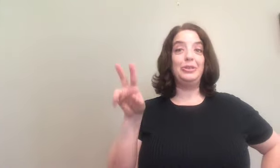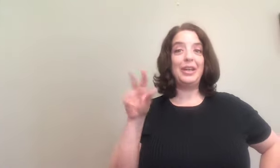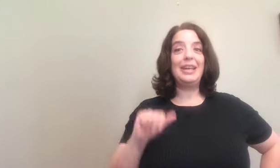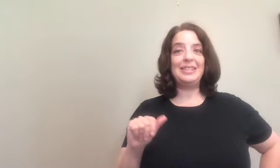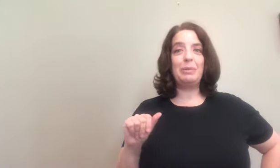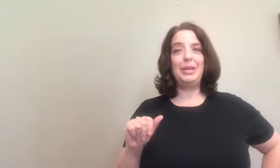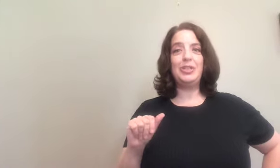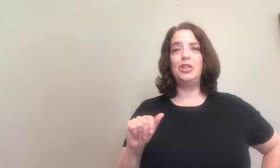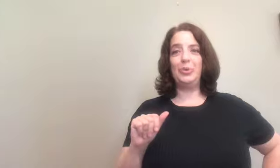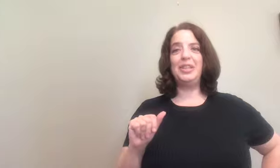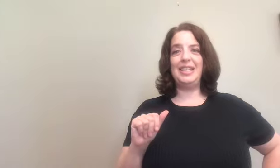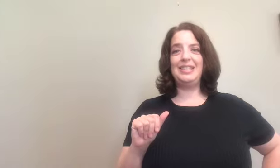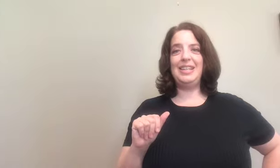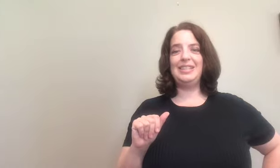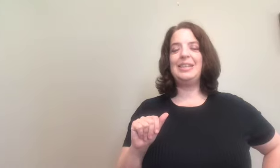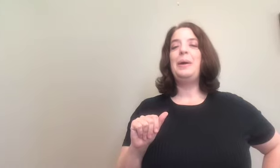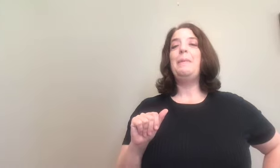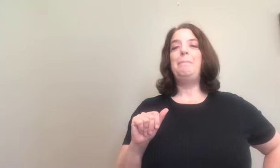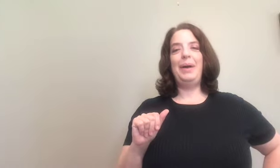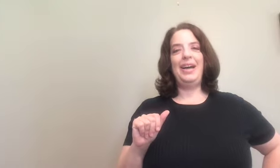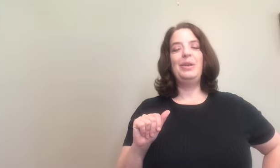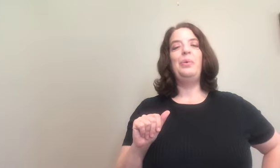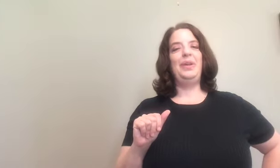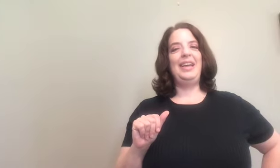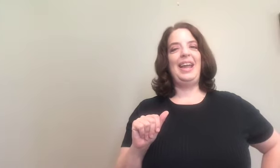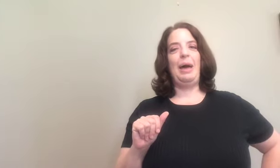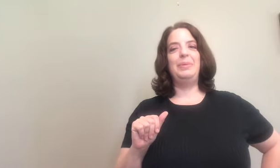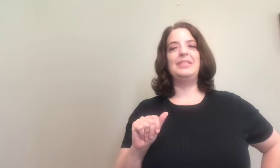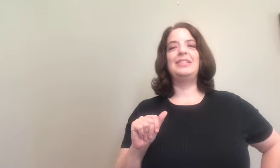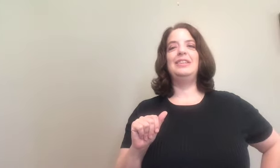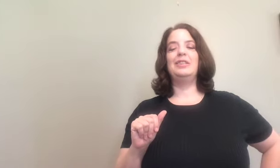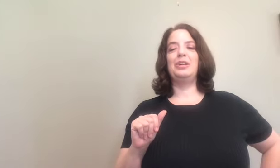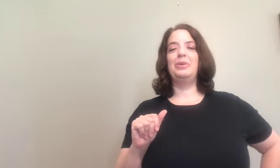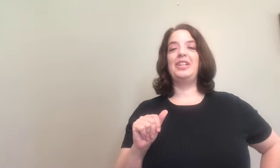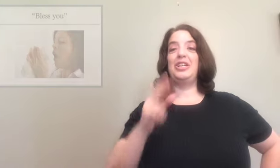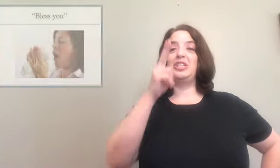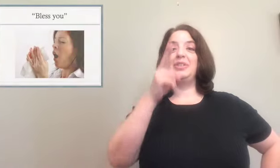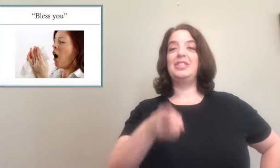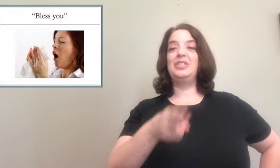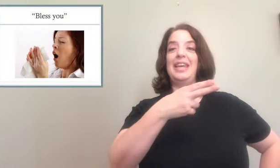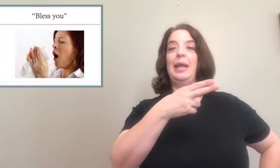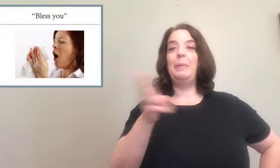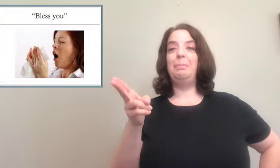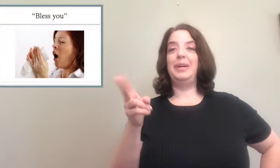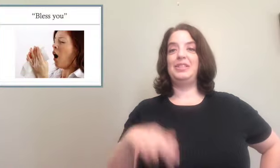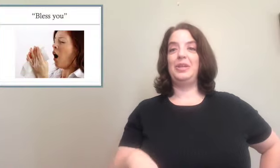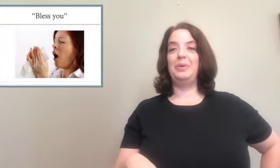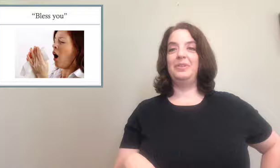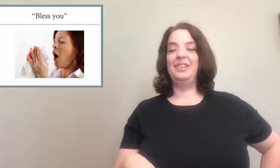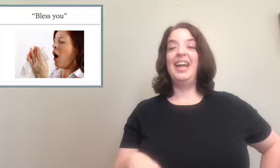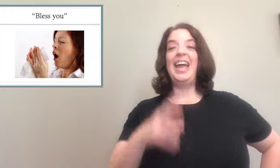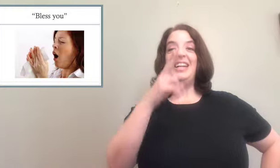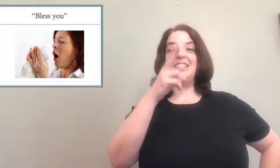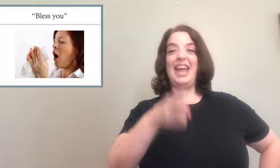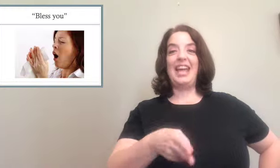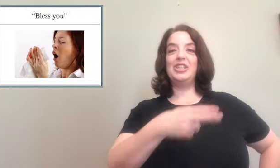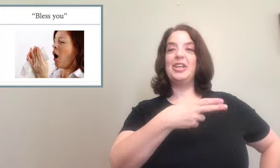looking at somebody to know that they sneezed. But when that happens, the correct gesture is to say, bless you. It's an H that